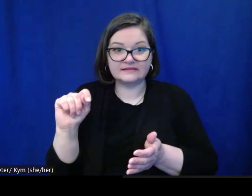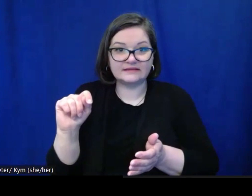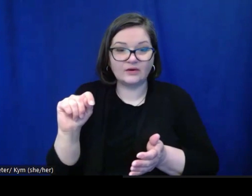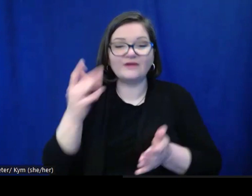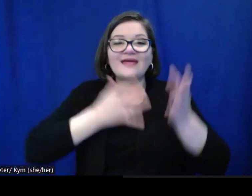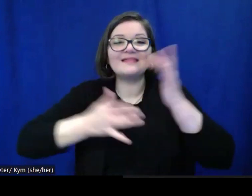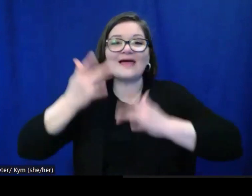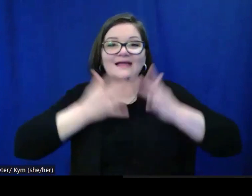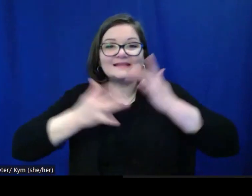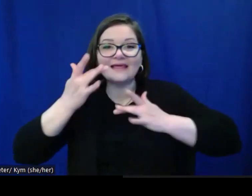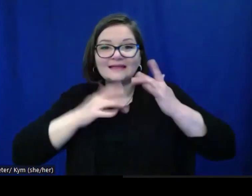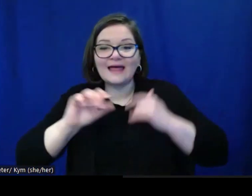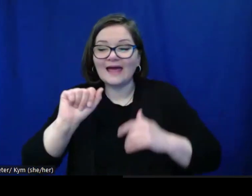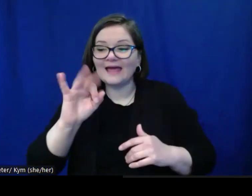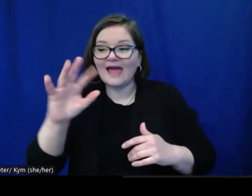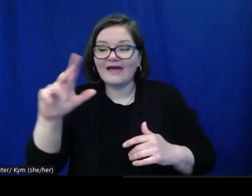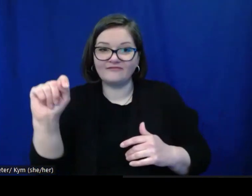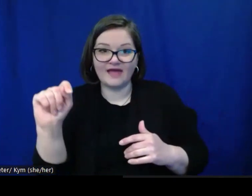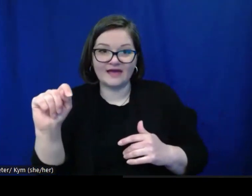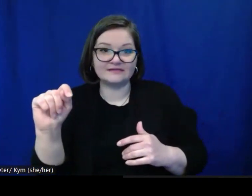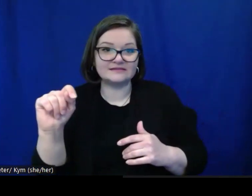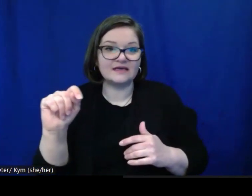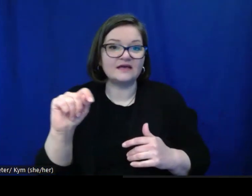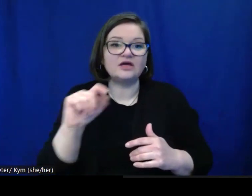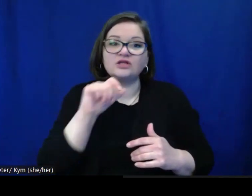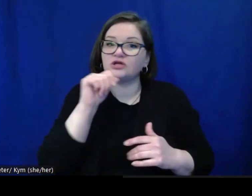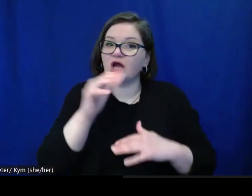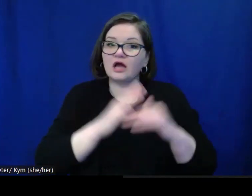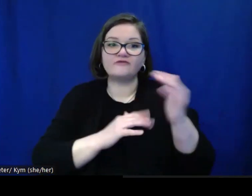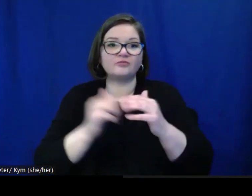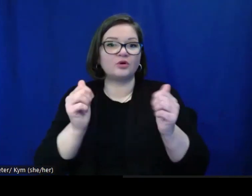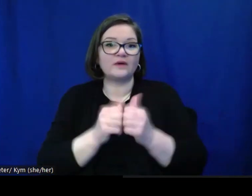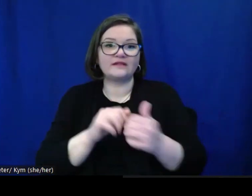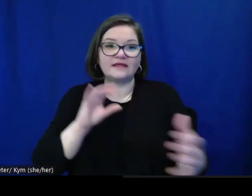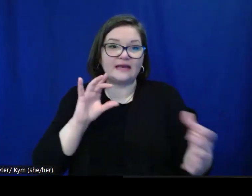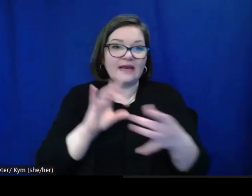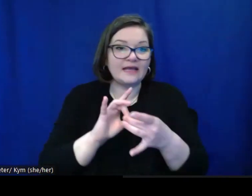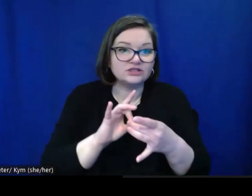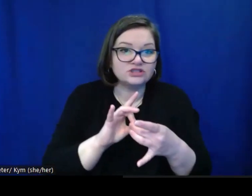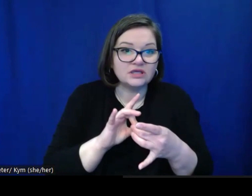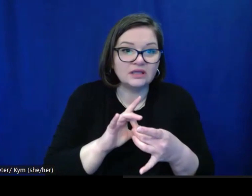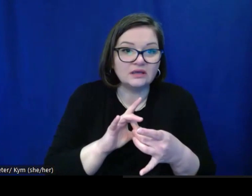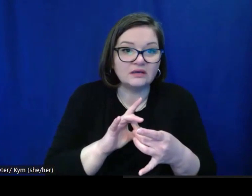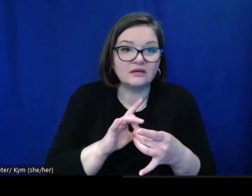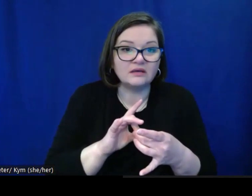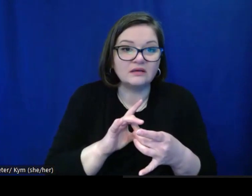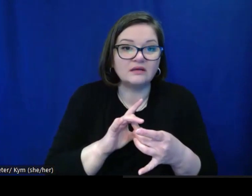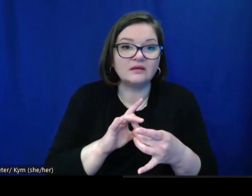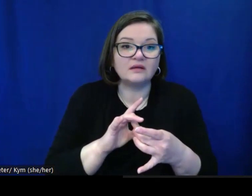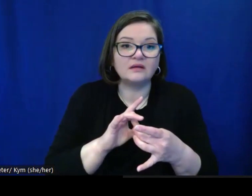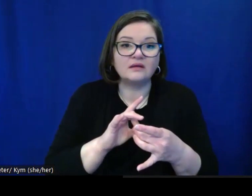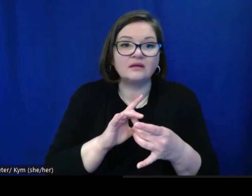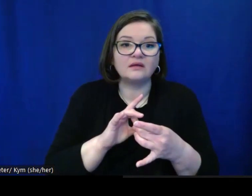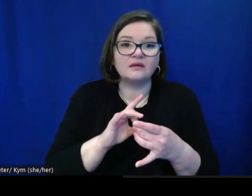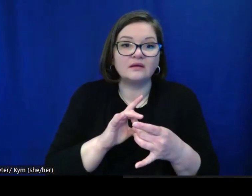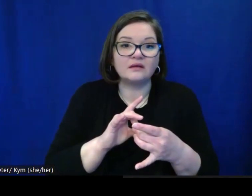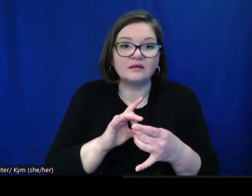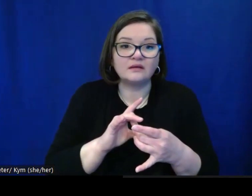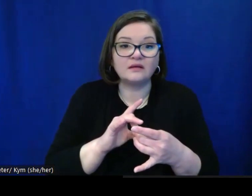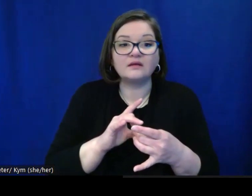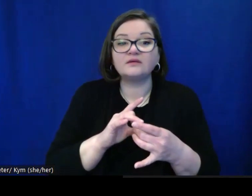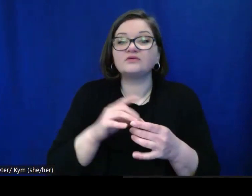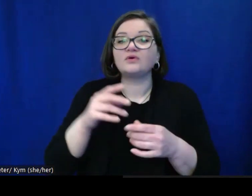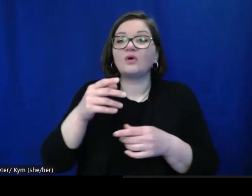uncomfortable with connection, really uncomfortable with connection. So caregivers might be dismissive of